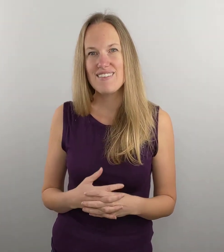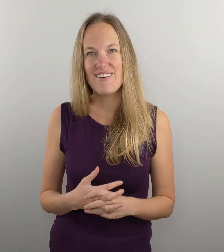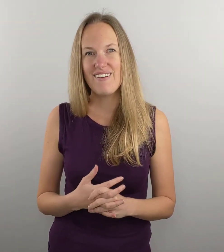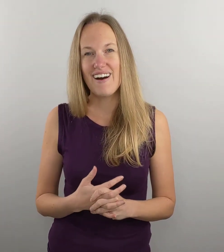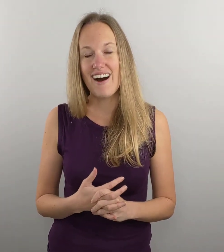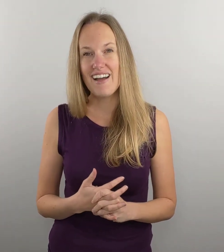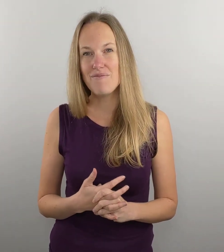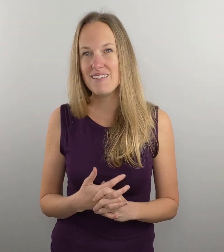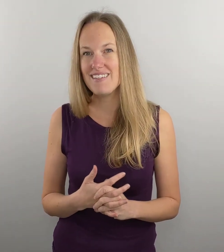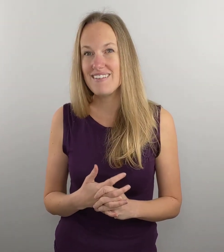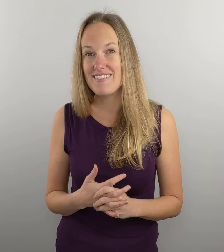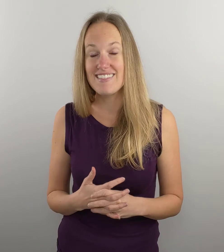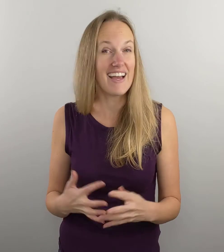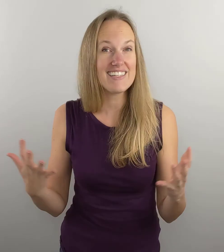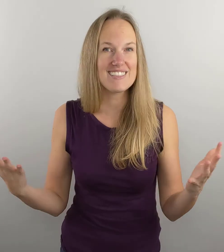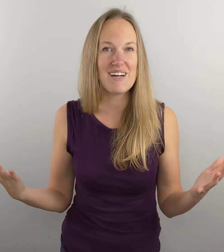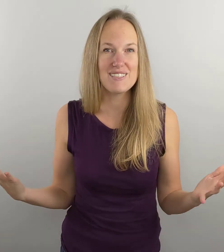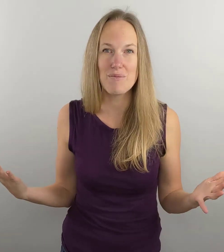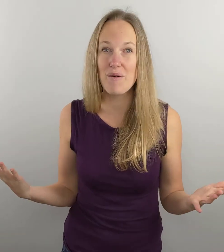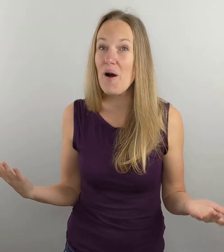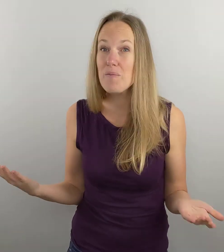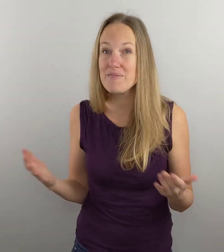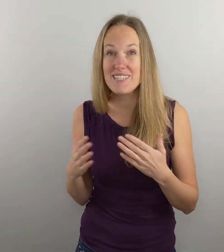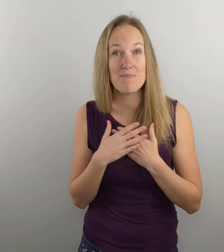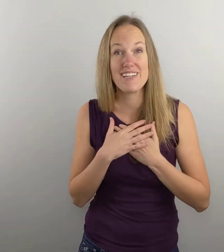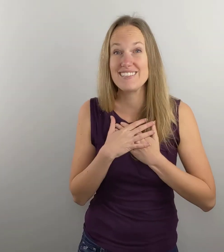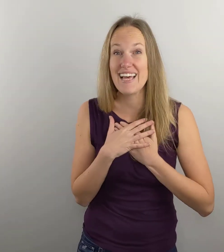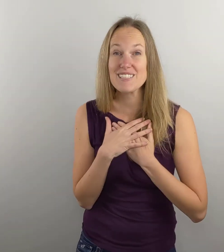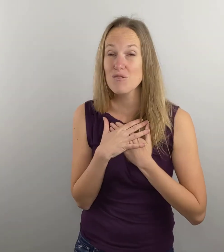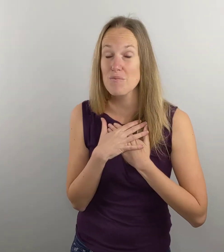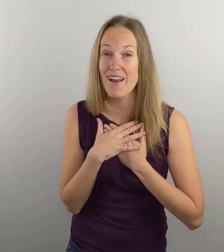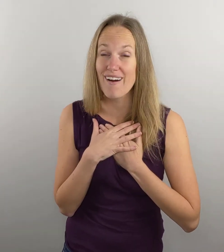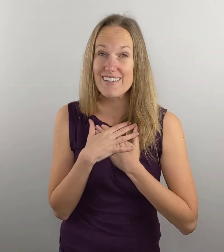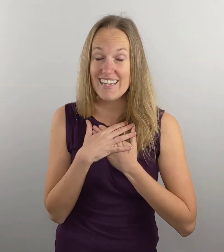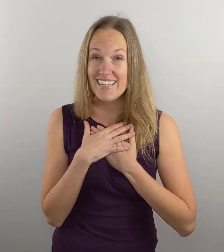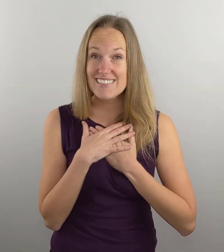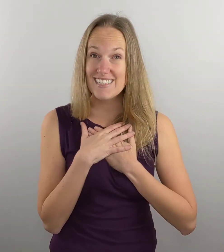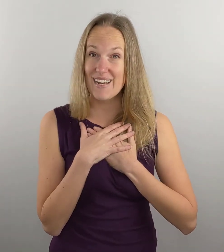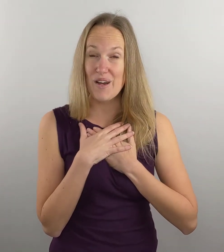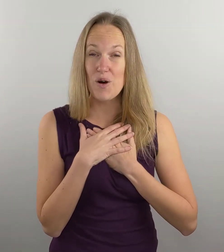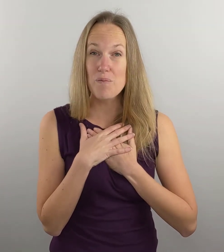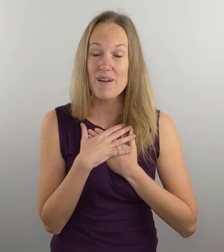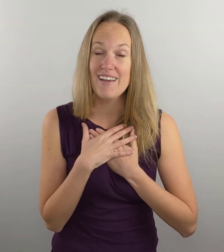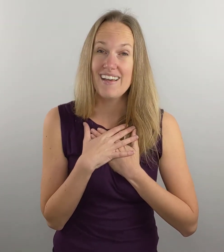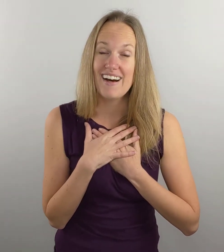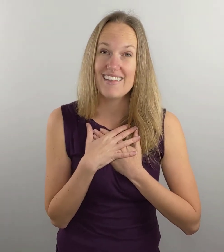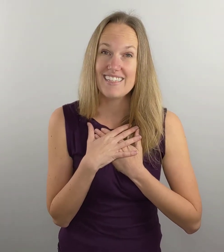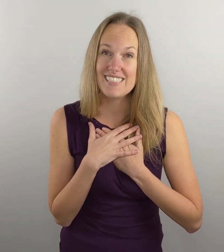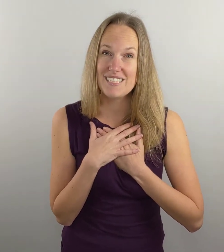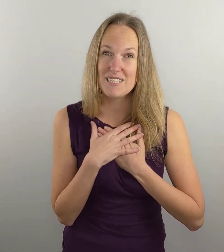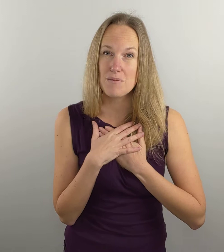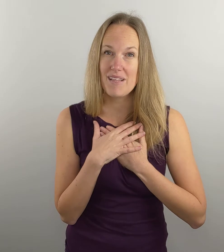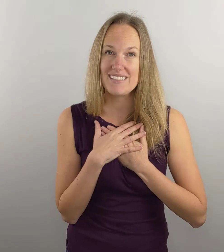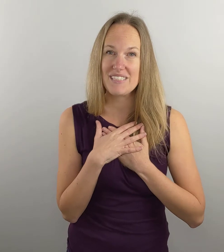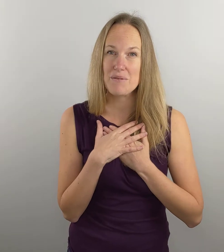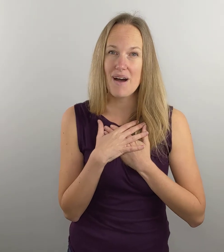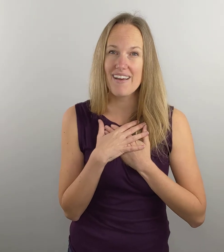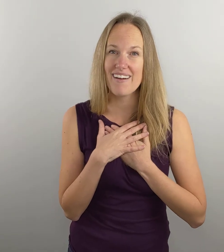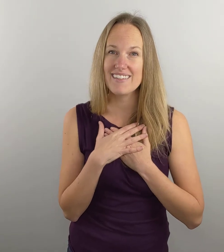So I've been signing songs about hope just because that's what my heart needs. And I hope that just as it's a blessing to my heart, it's